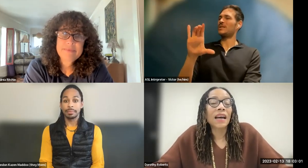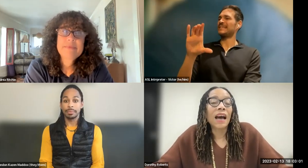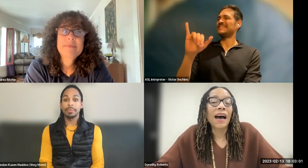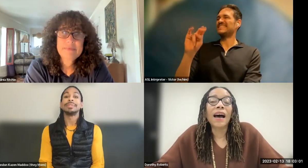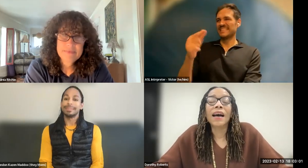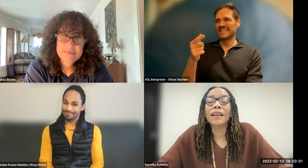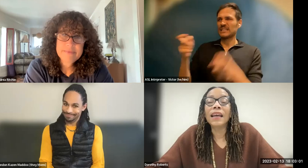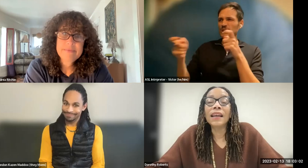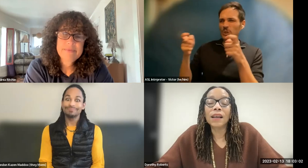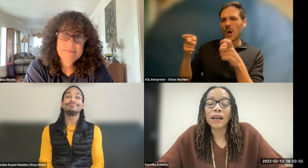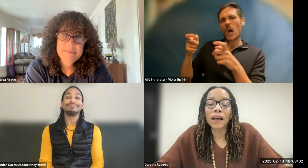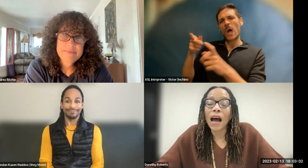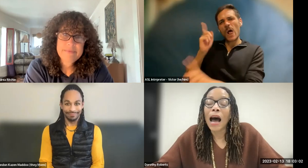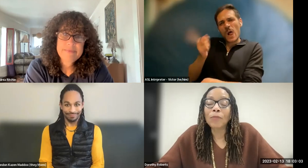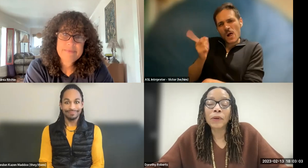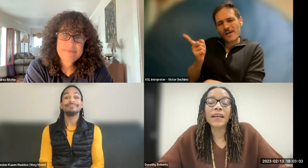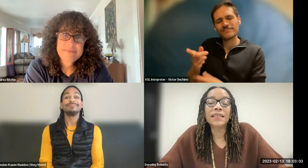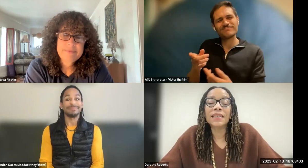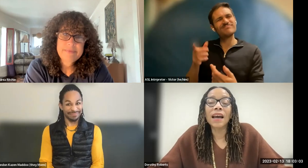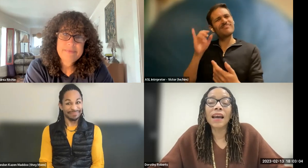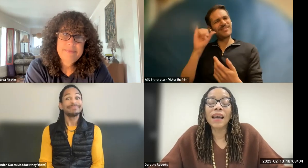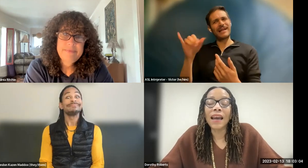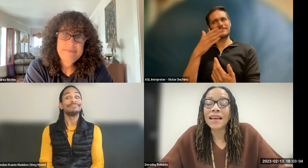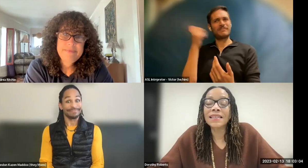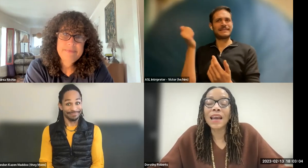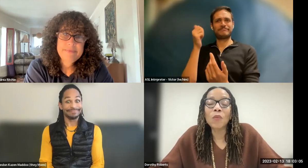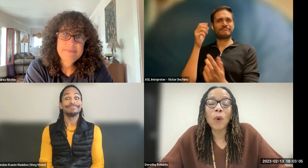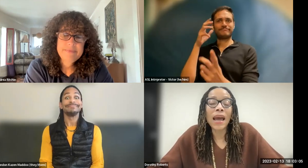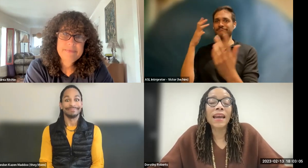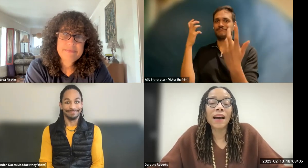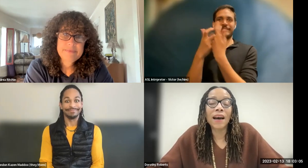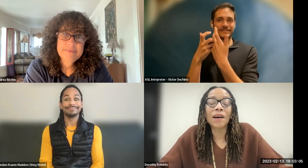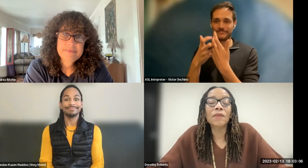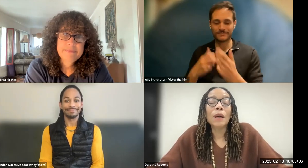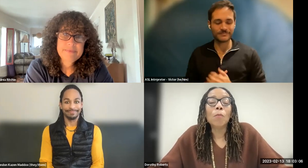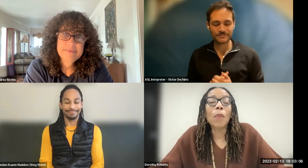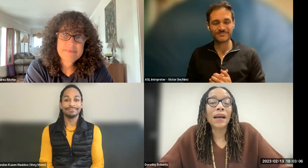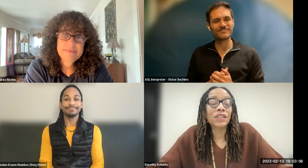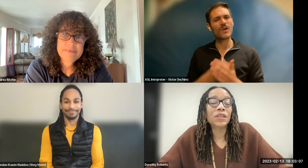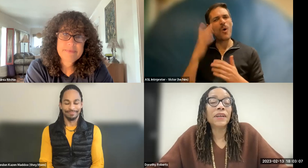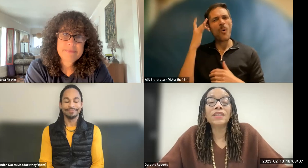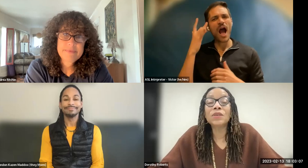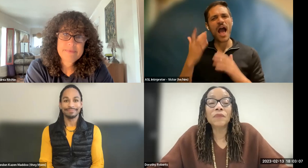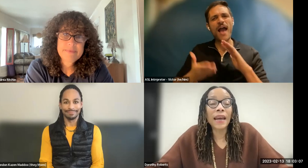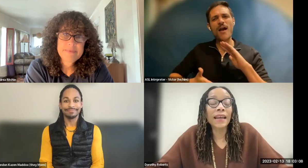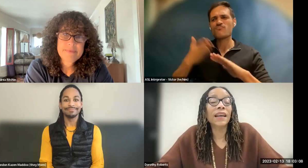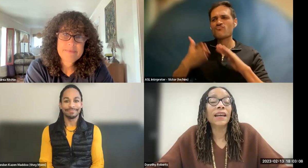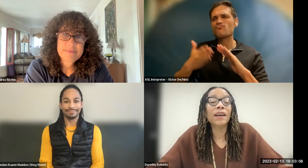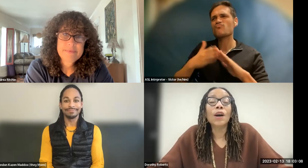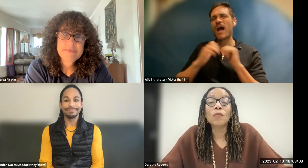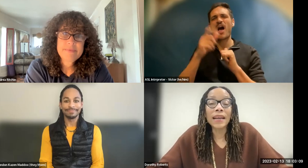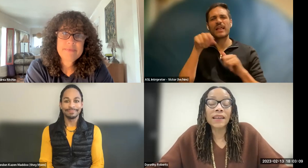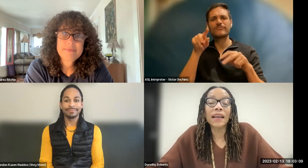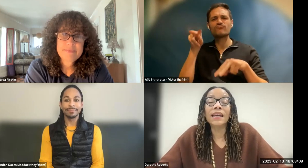best. It operates as a way of monitoring,